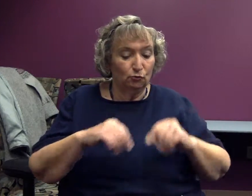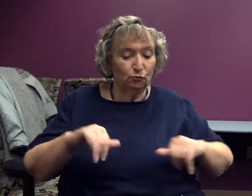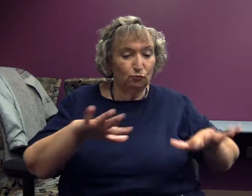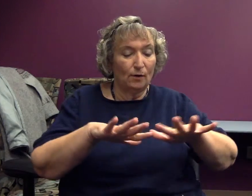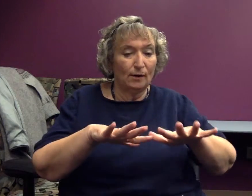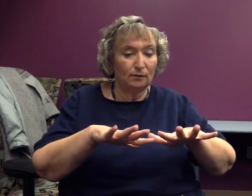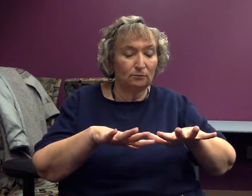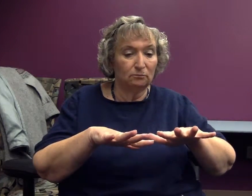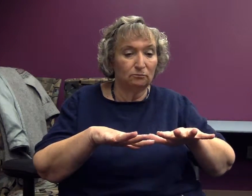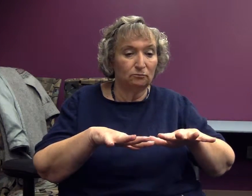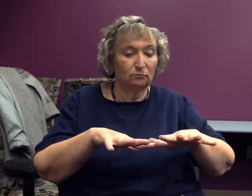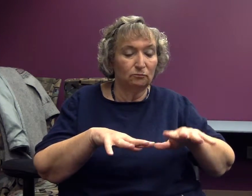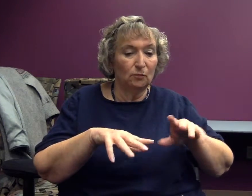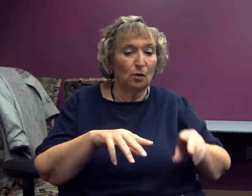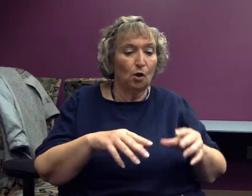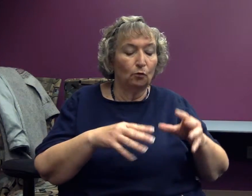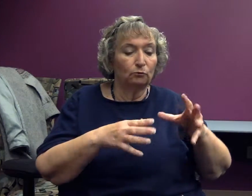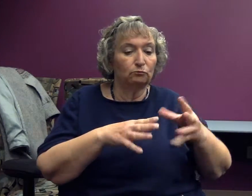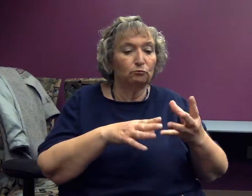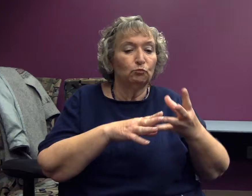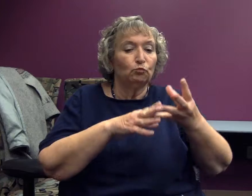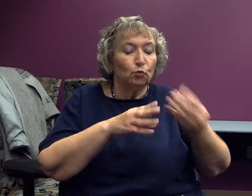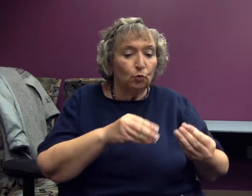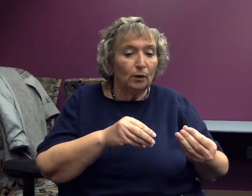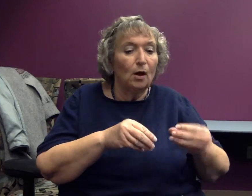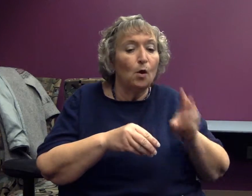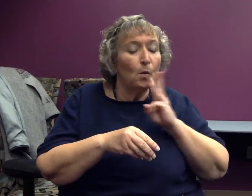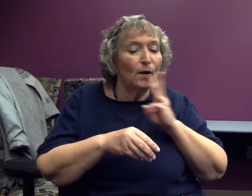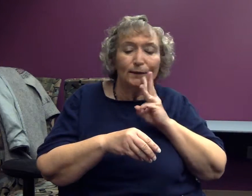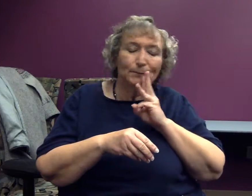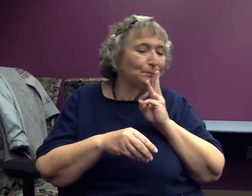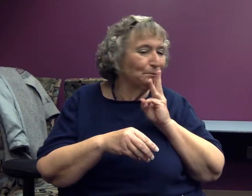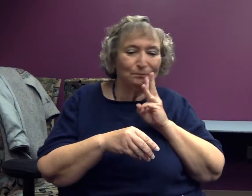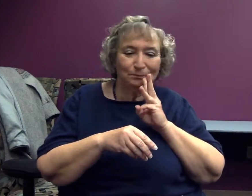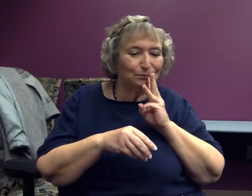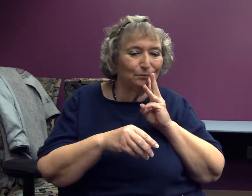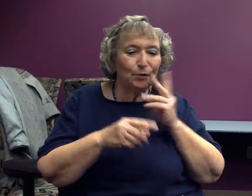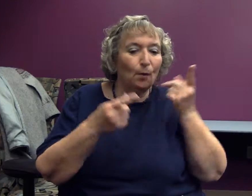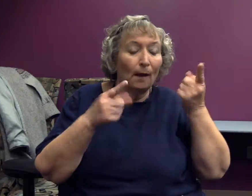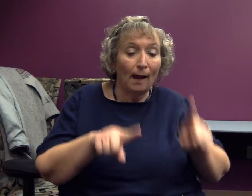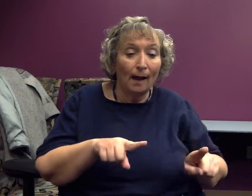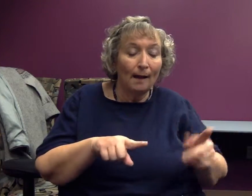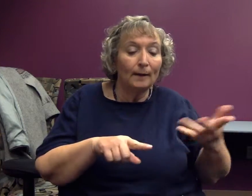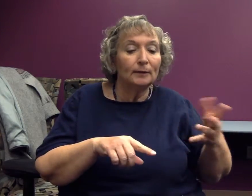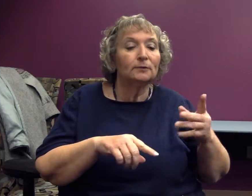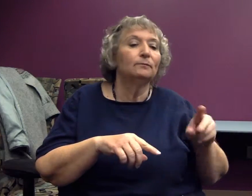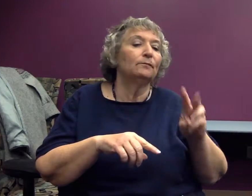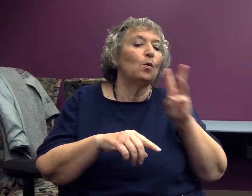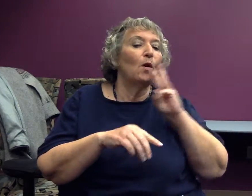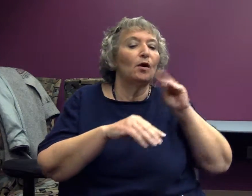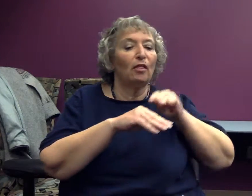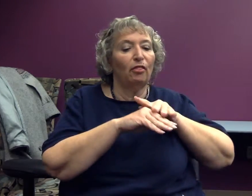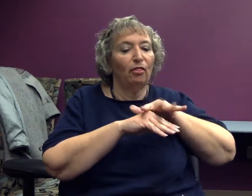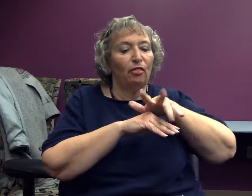saturated. So that's that. We're focusing on the amount of moisture that the atmosphere can